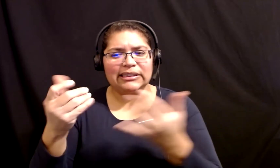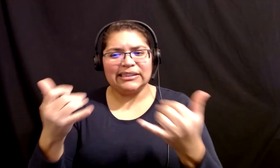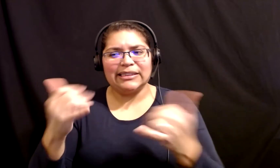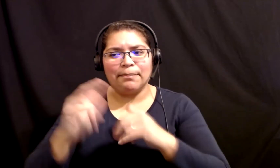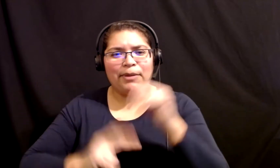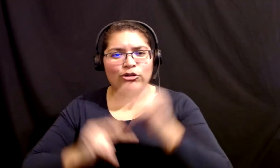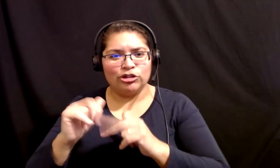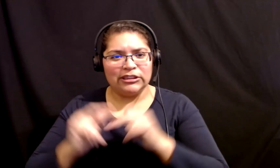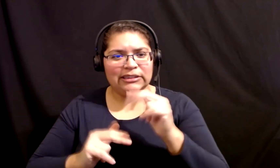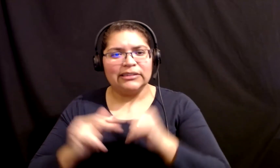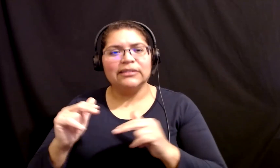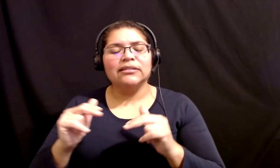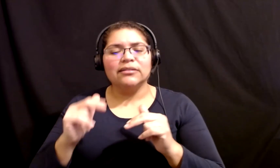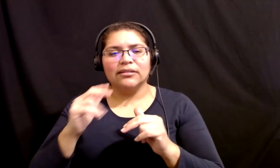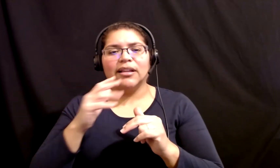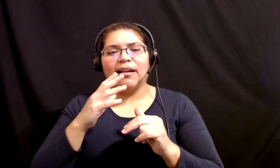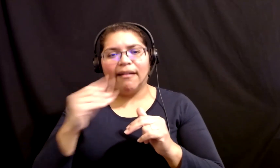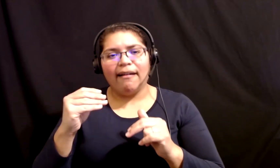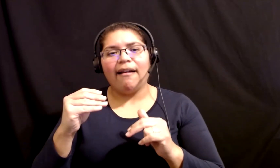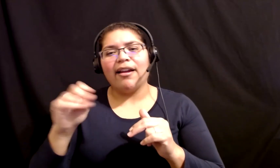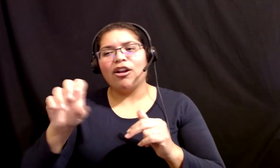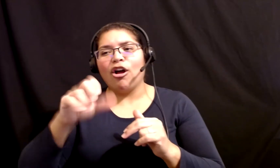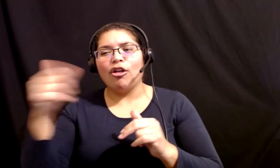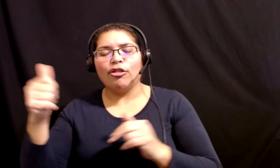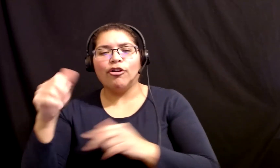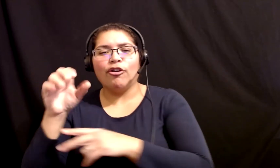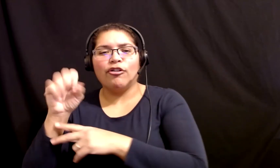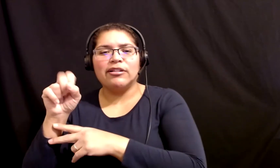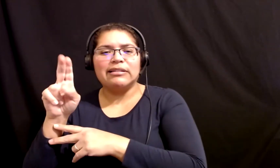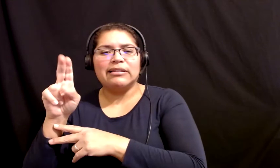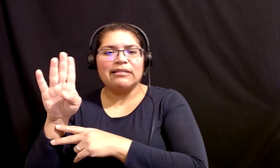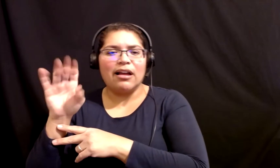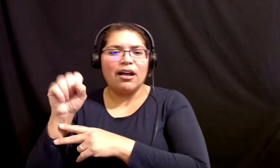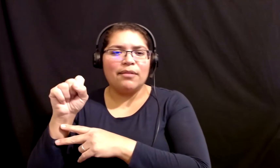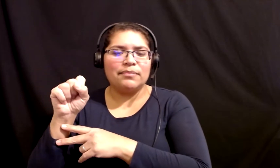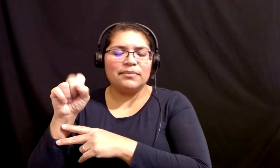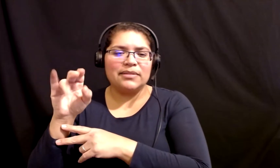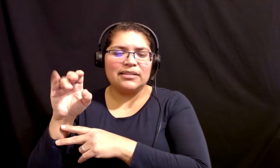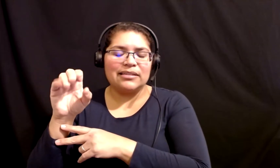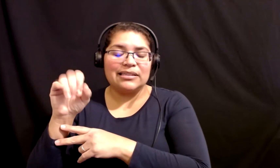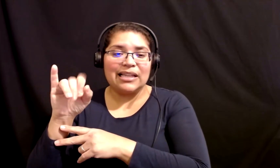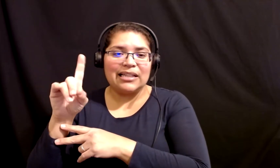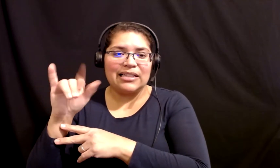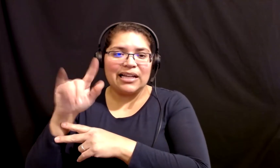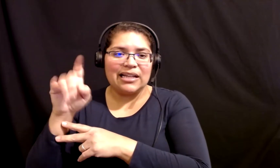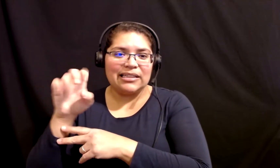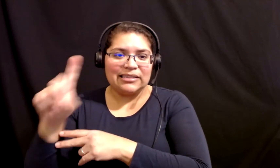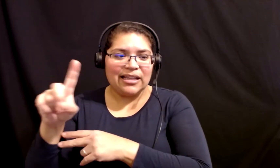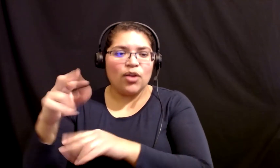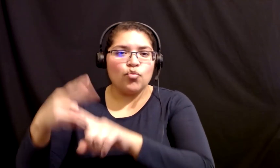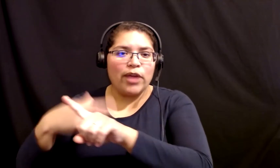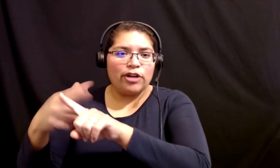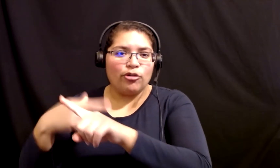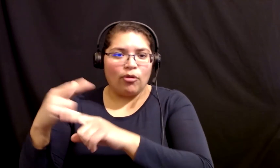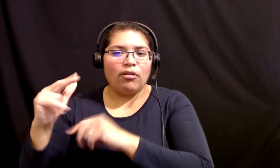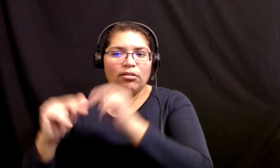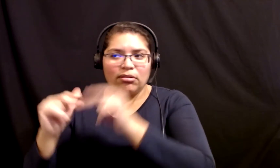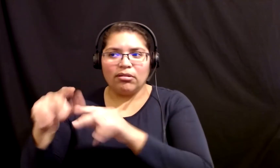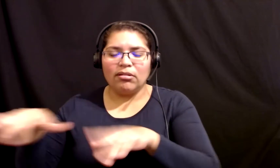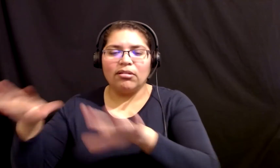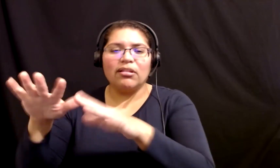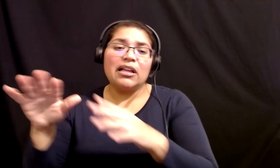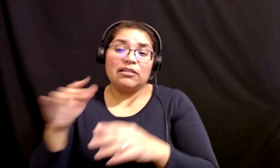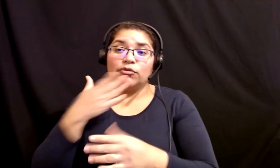buildings and subsidized rental costs, which I think that's a great opportunity to try to